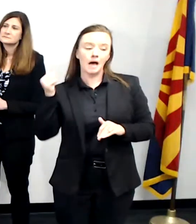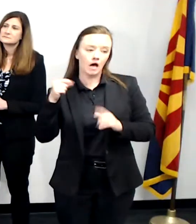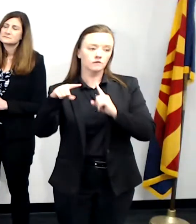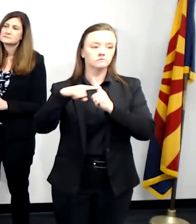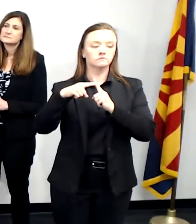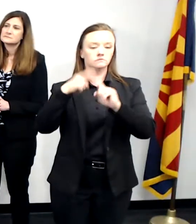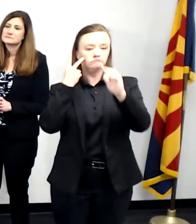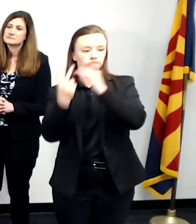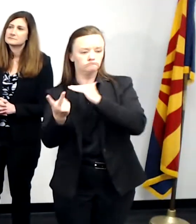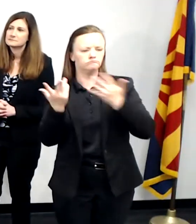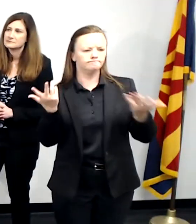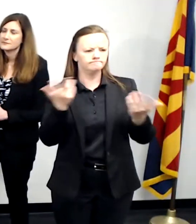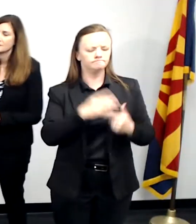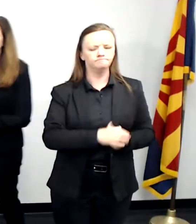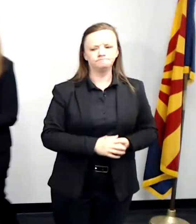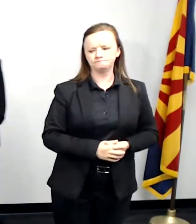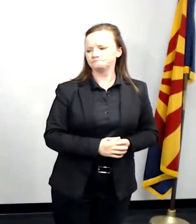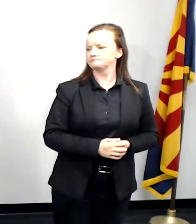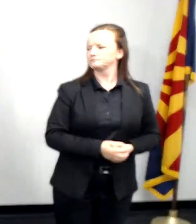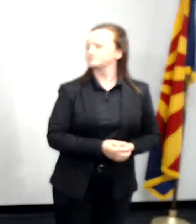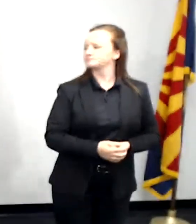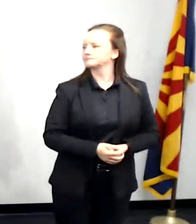our community.